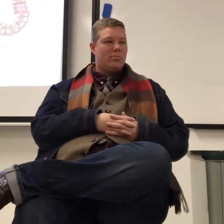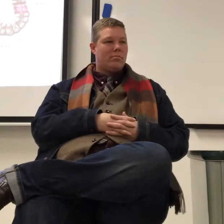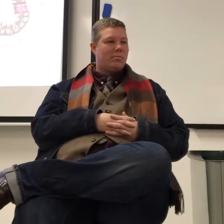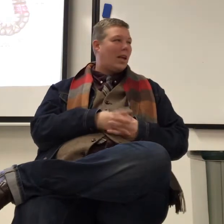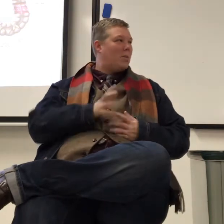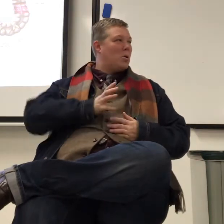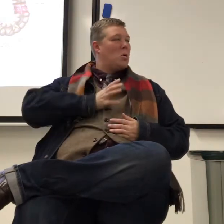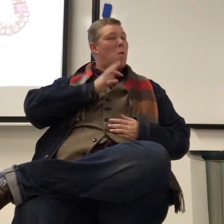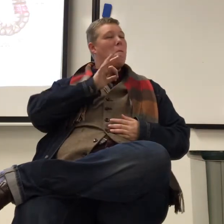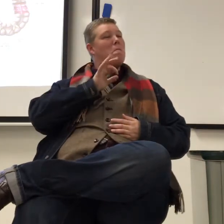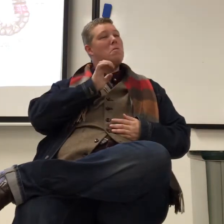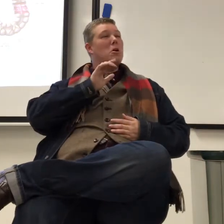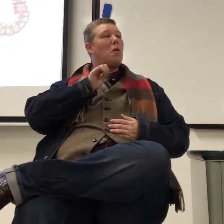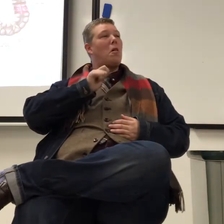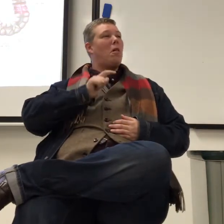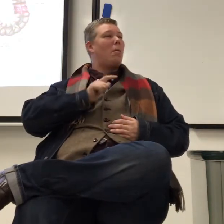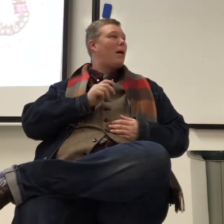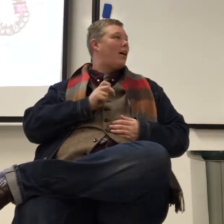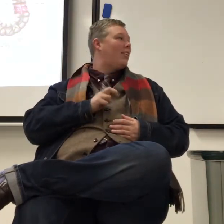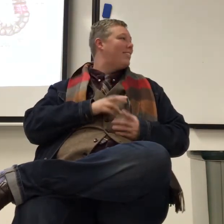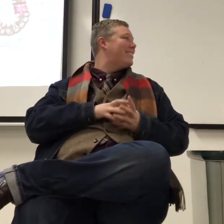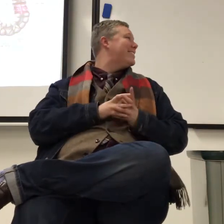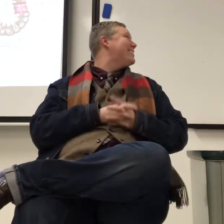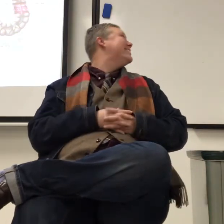Compacts food stuff.